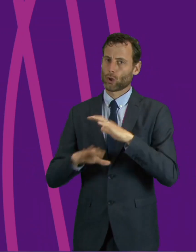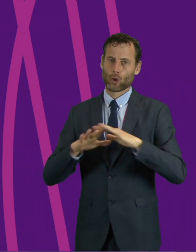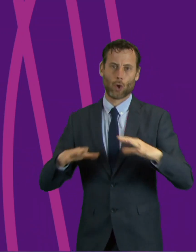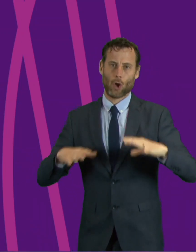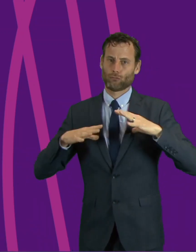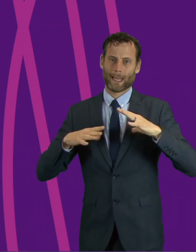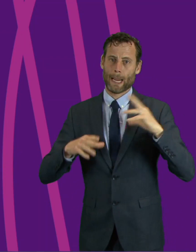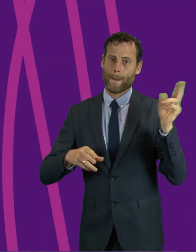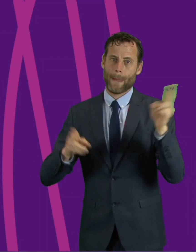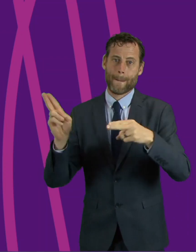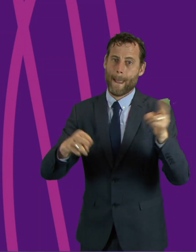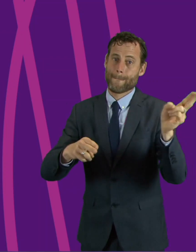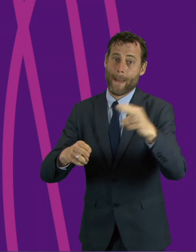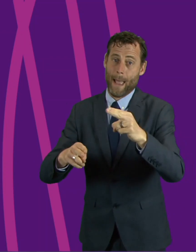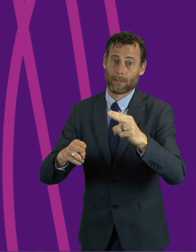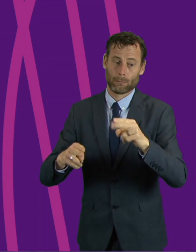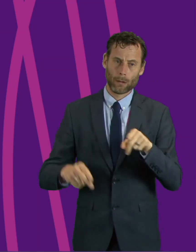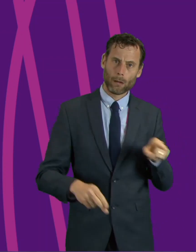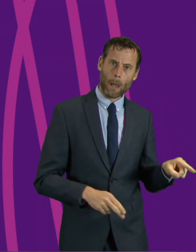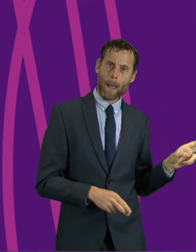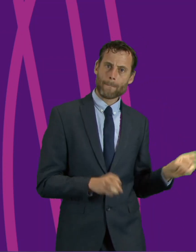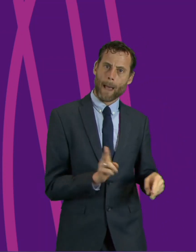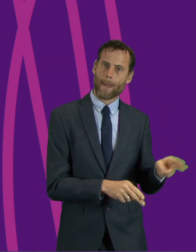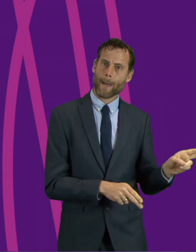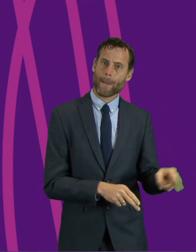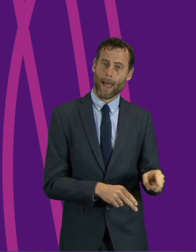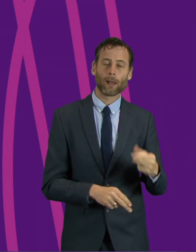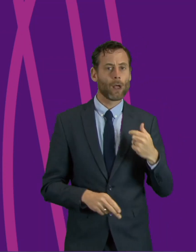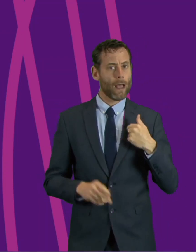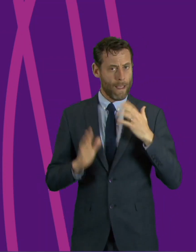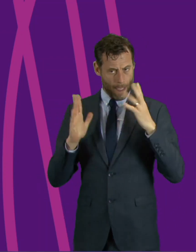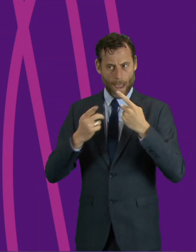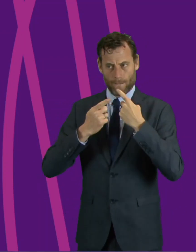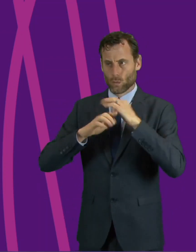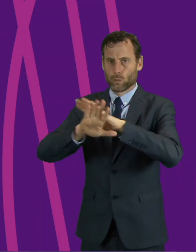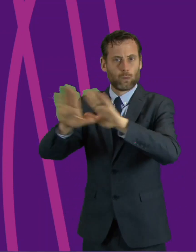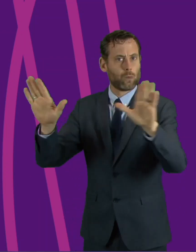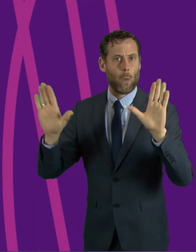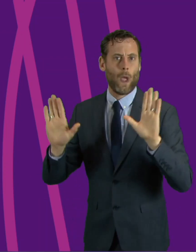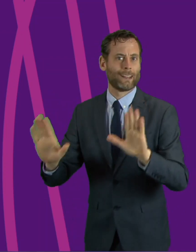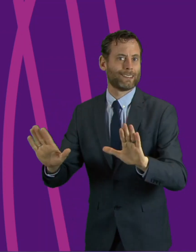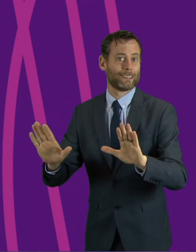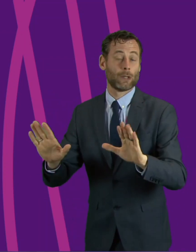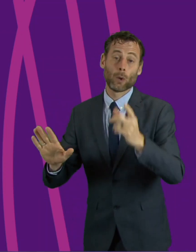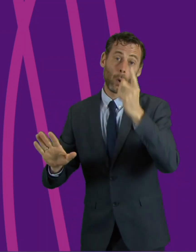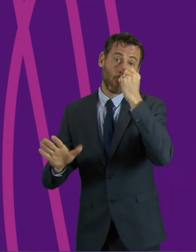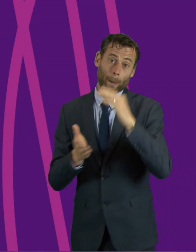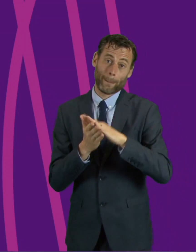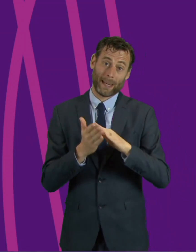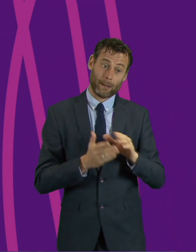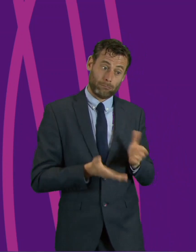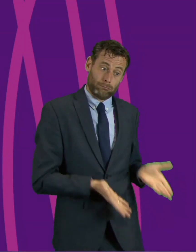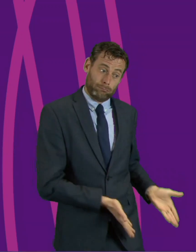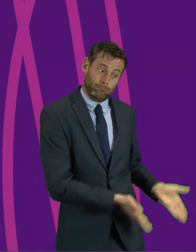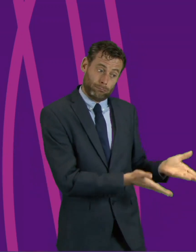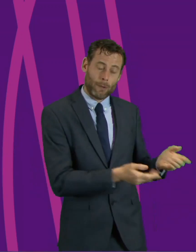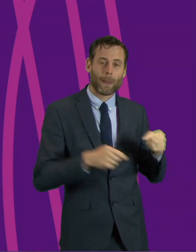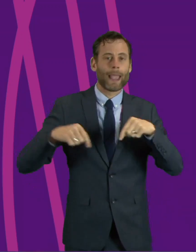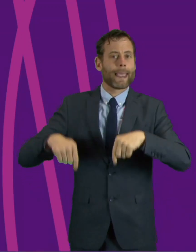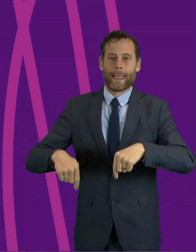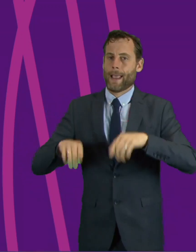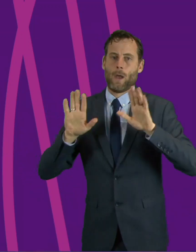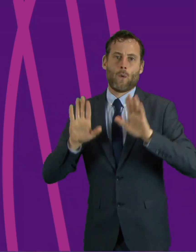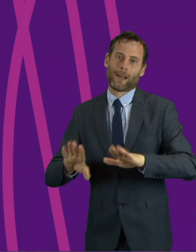now, then we must follow that. And if there are differing experiences either in different parts of the UK or even in different parts of Scotland, we have to